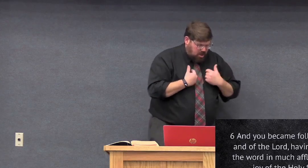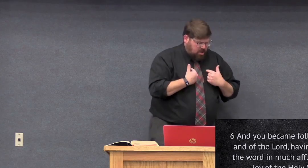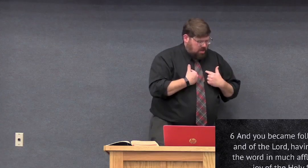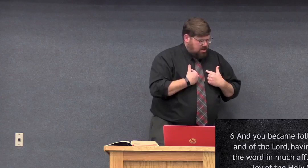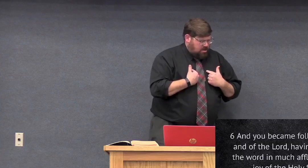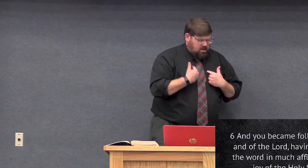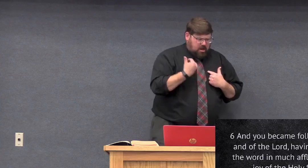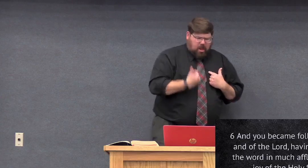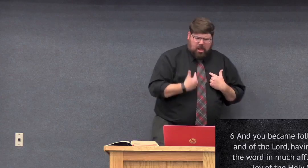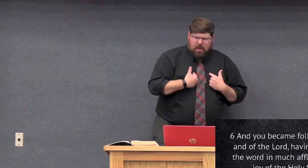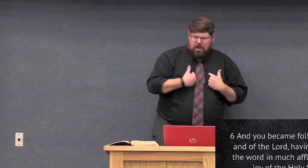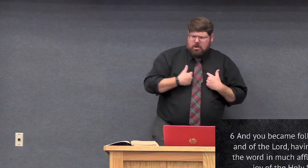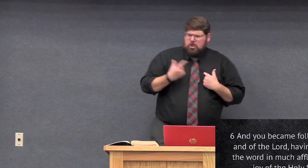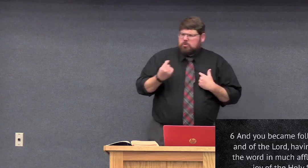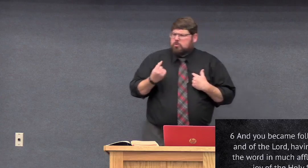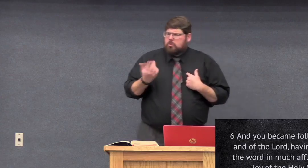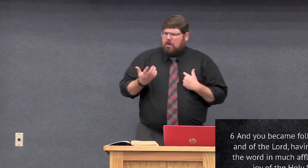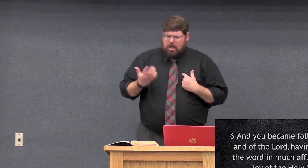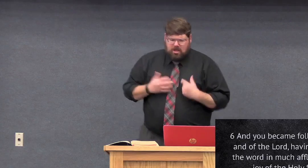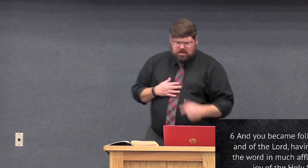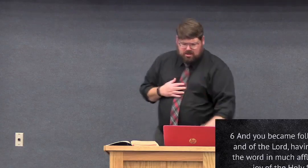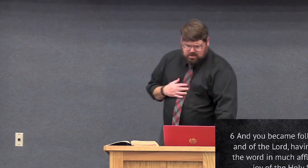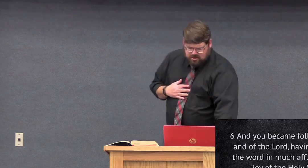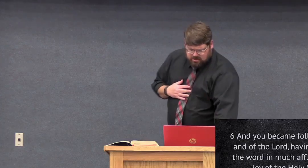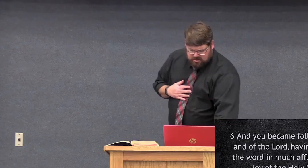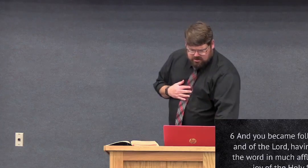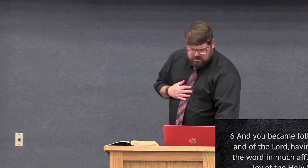And once being saved with a changed life, now